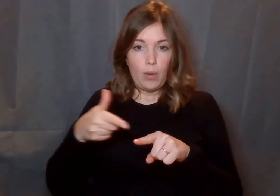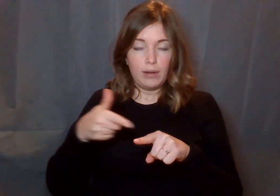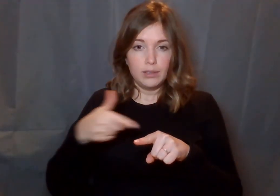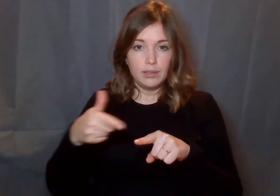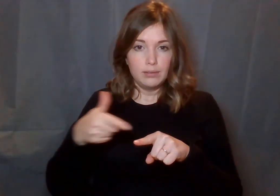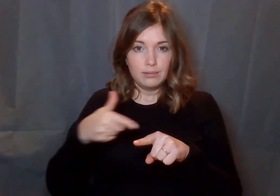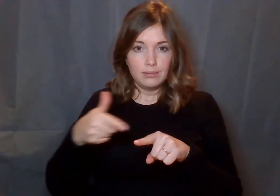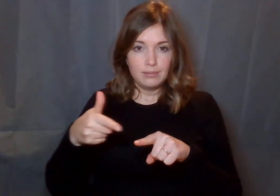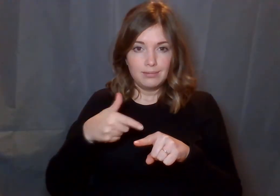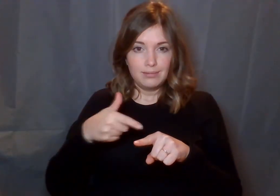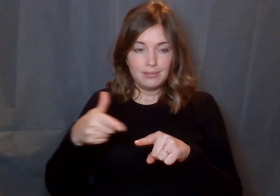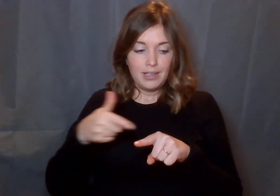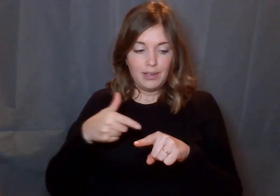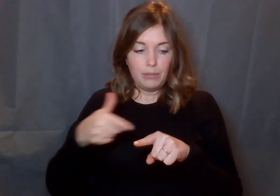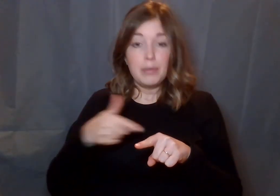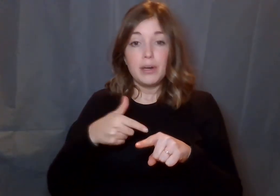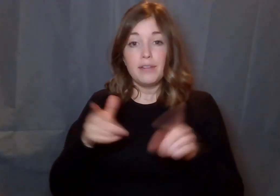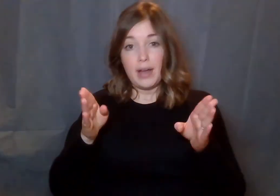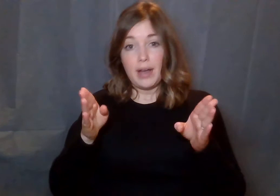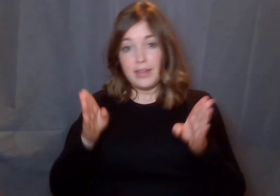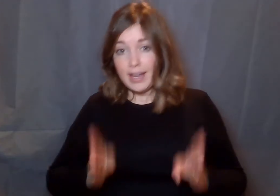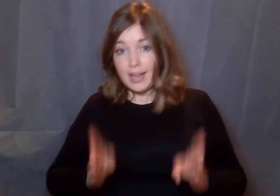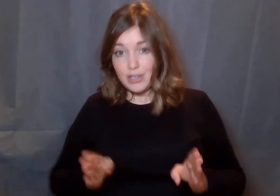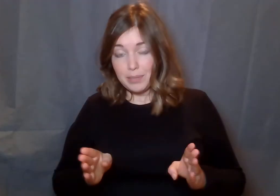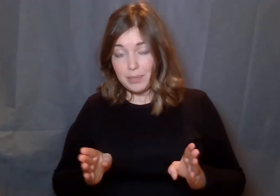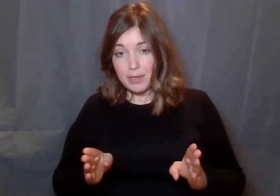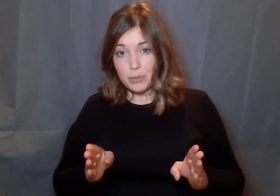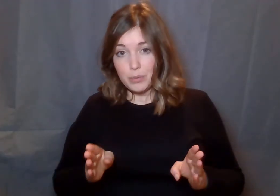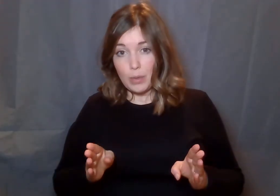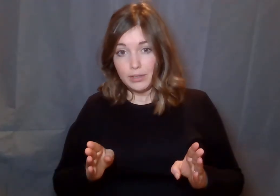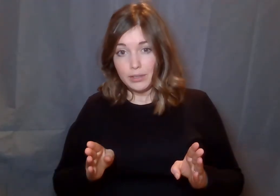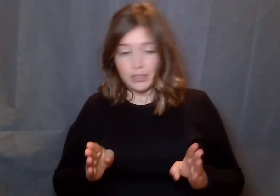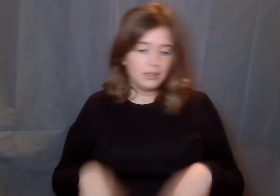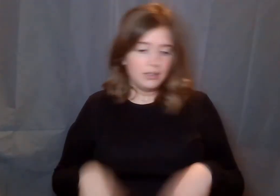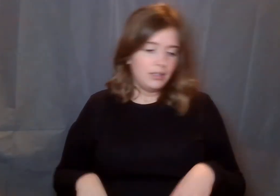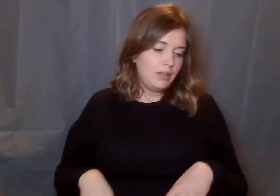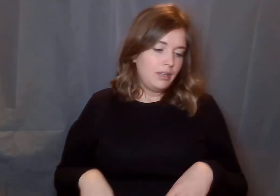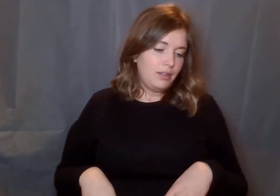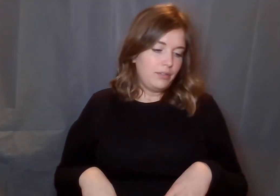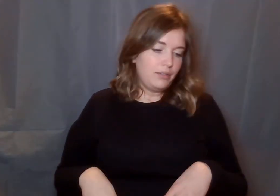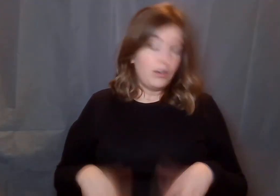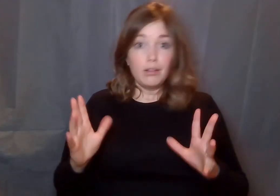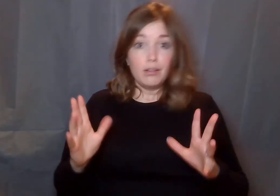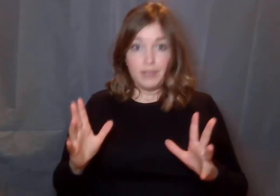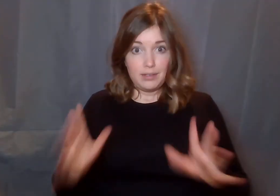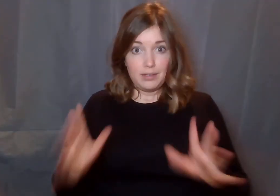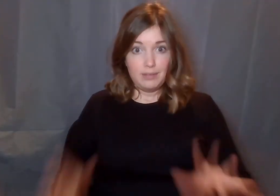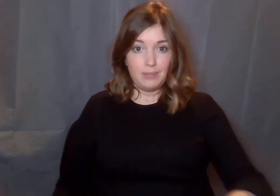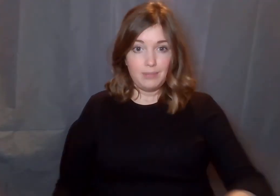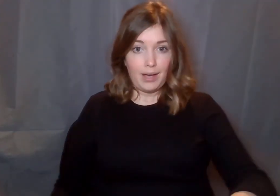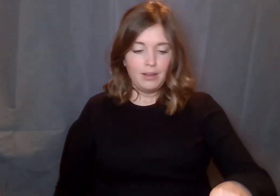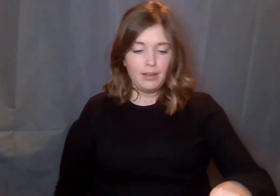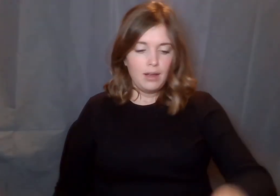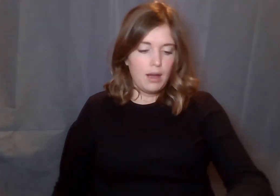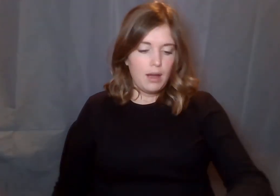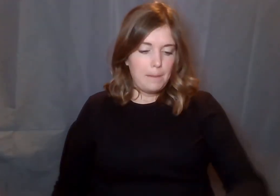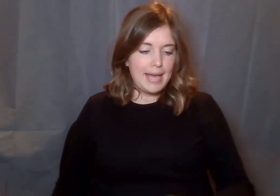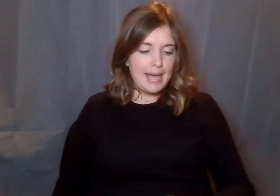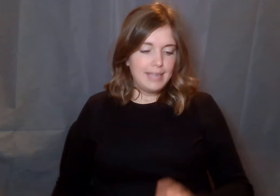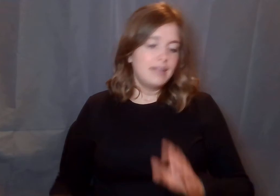Weld. Remember, if you add the agent, it becomes welder for all of these. Okay. Paint.